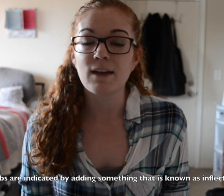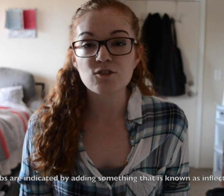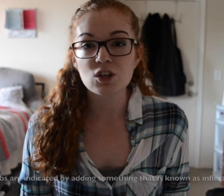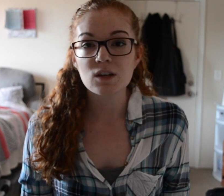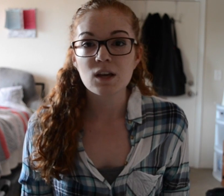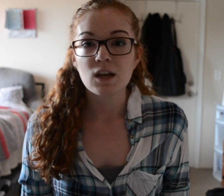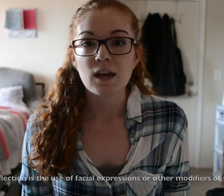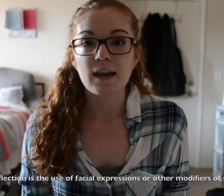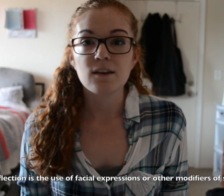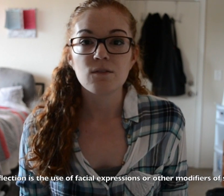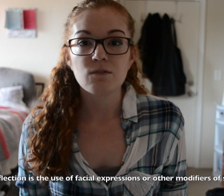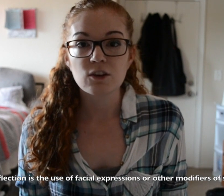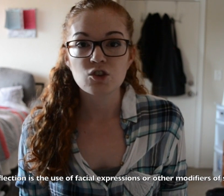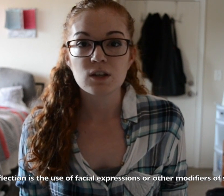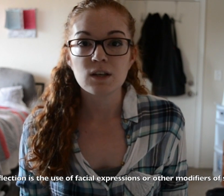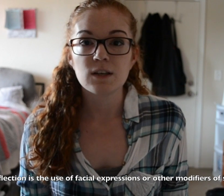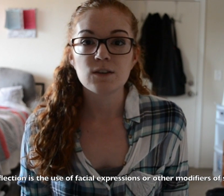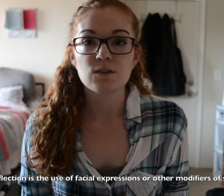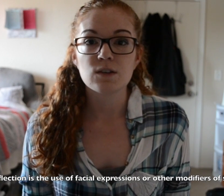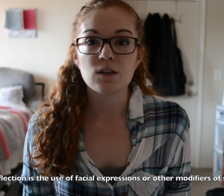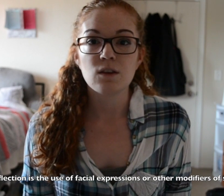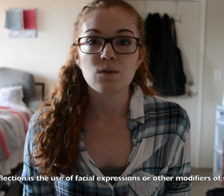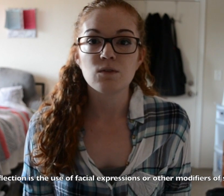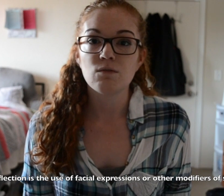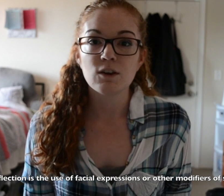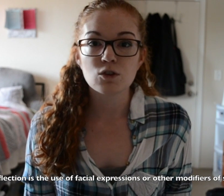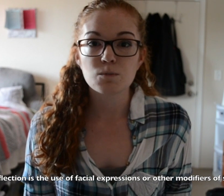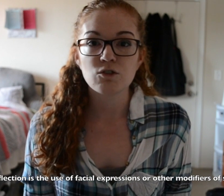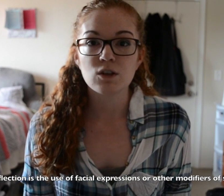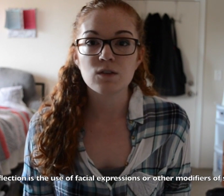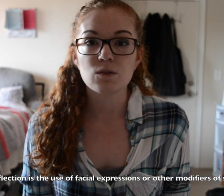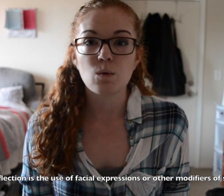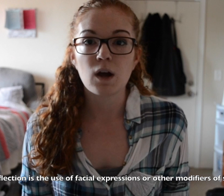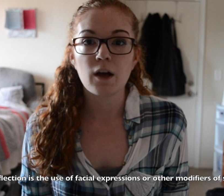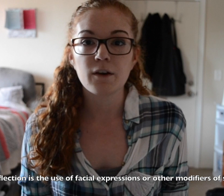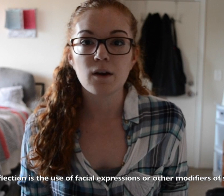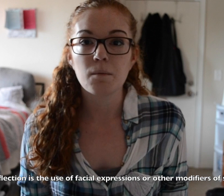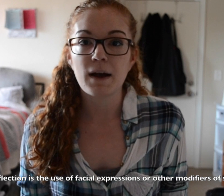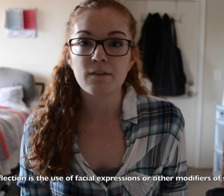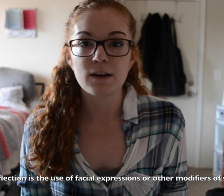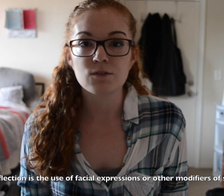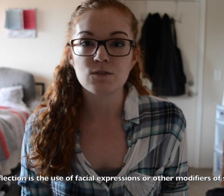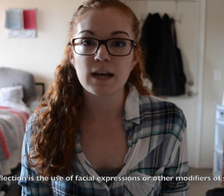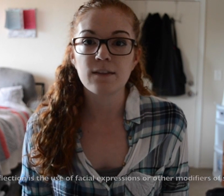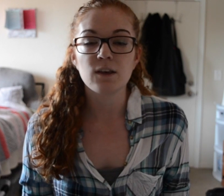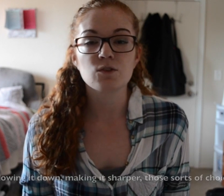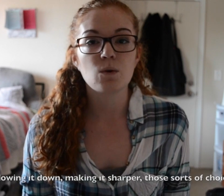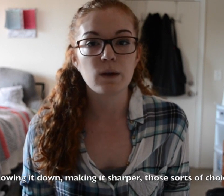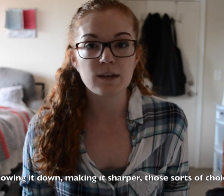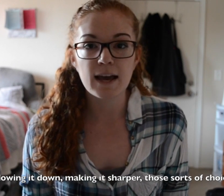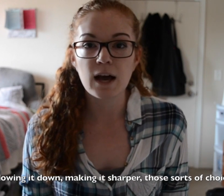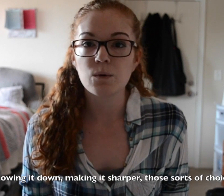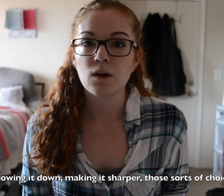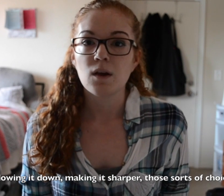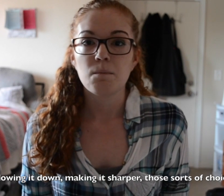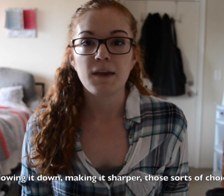inflection. And inflection is the use of facial expressions or other modifiers of sign, like slowing it down, making